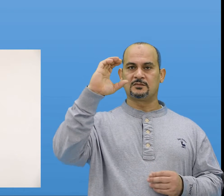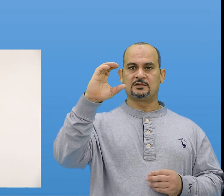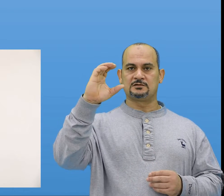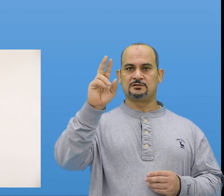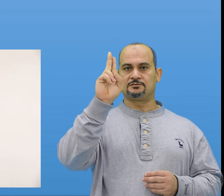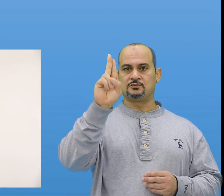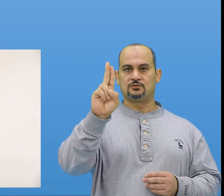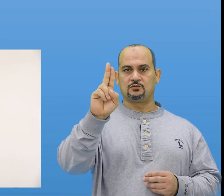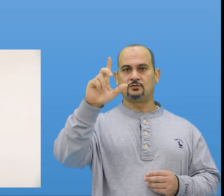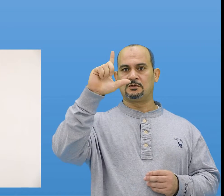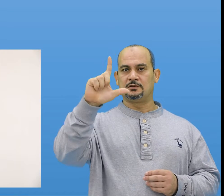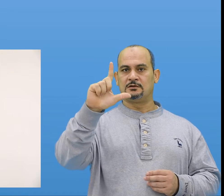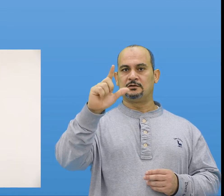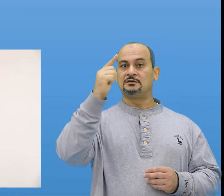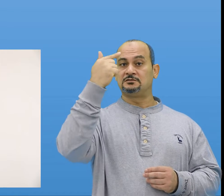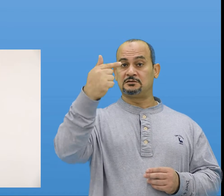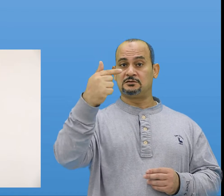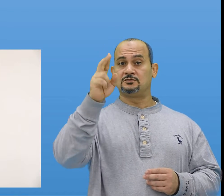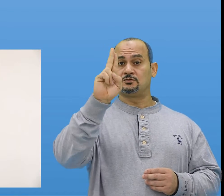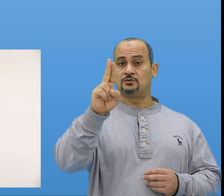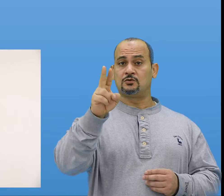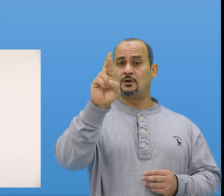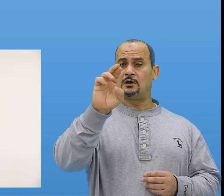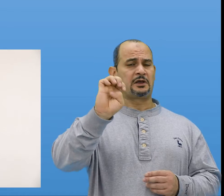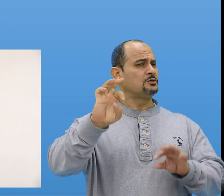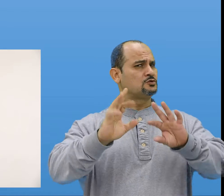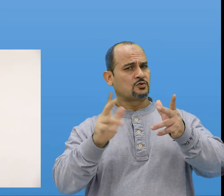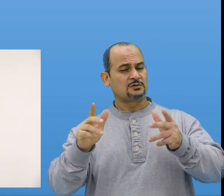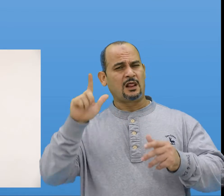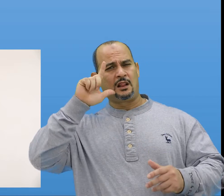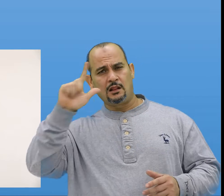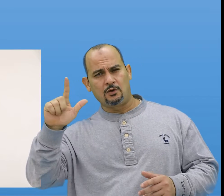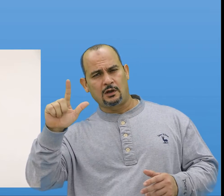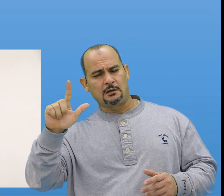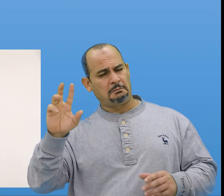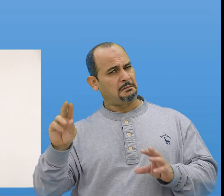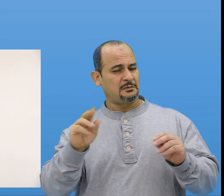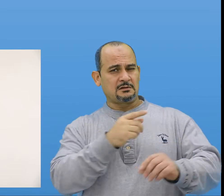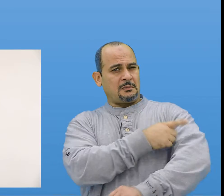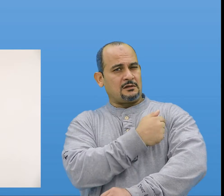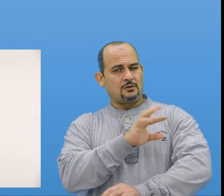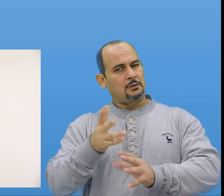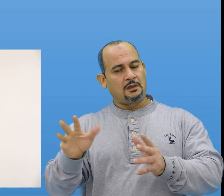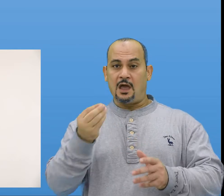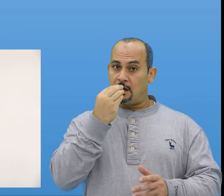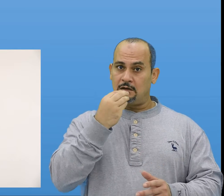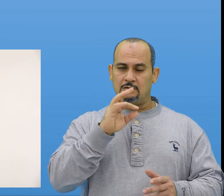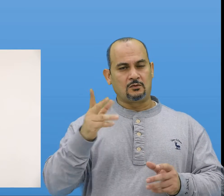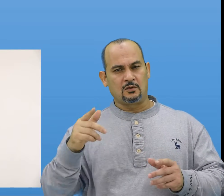a new idea with the same concept. We'll start with family celebrations. So it's not general ideas, but